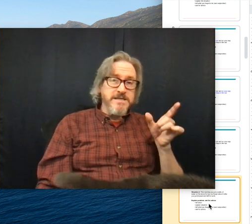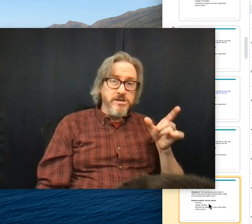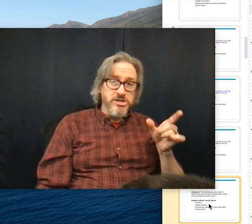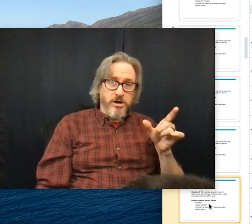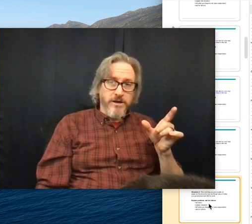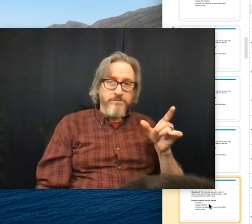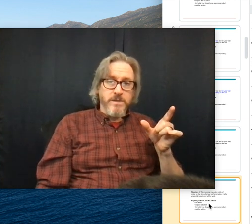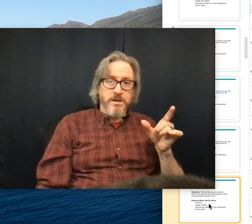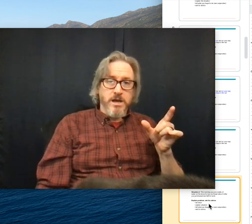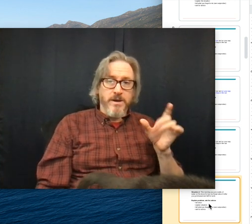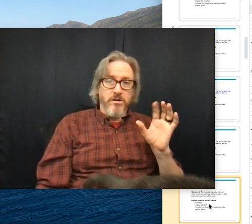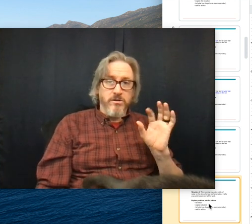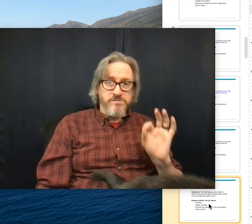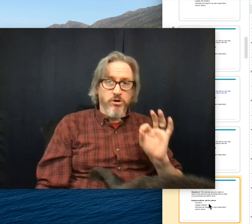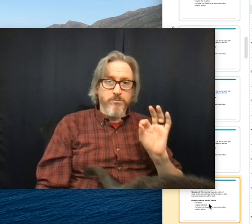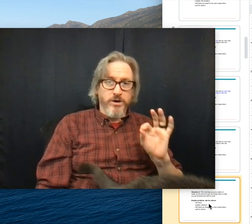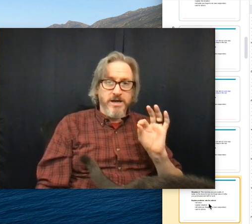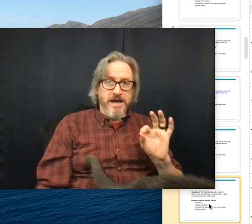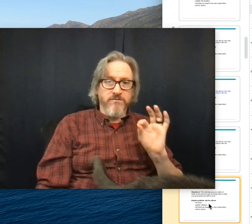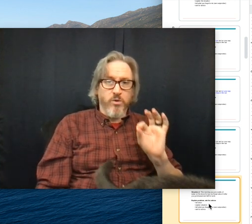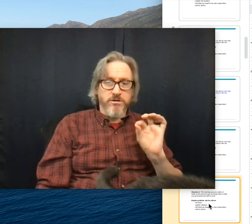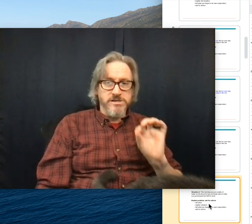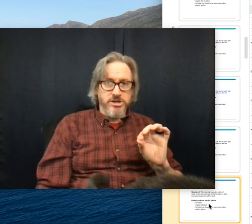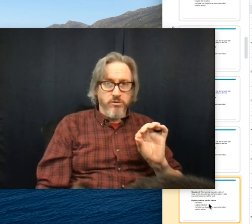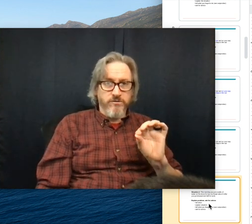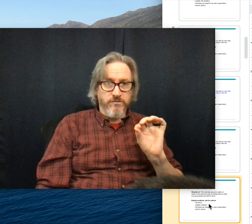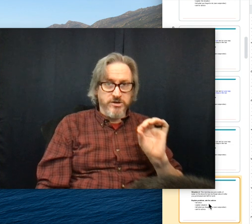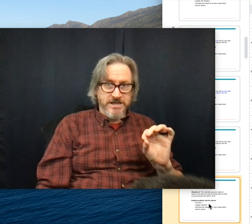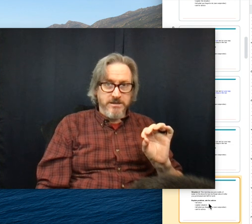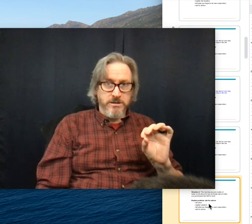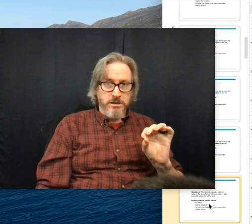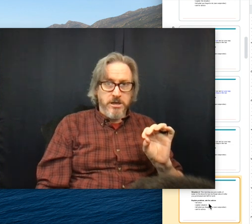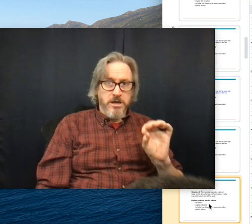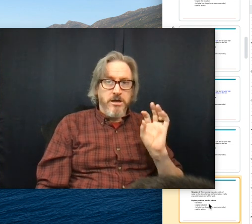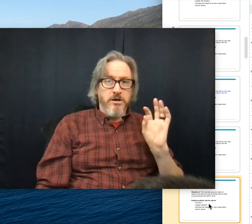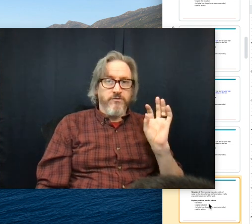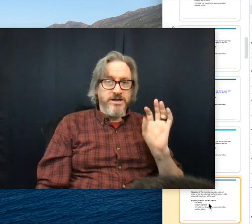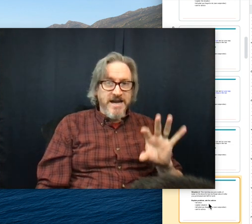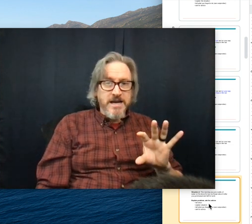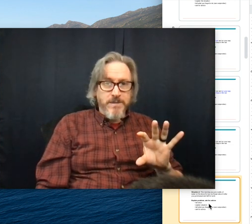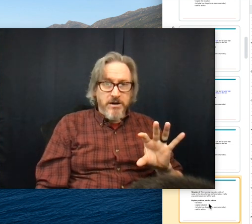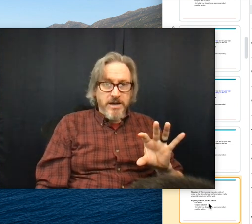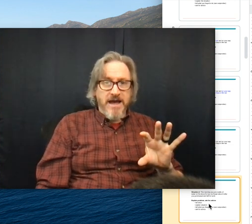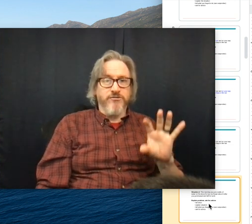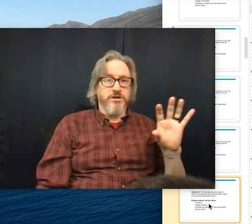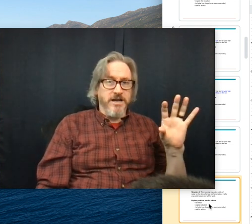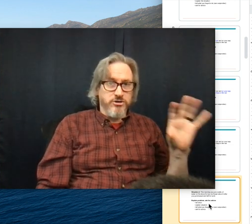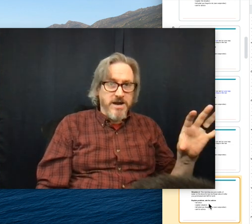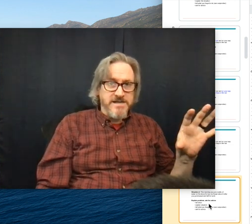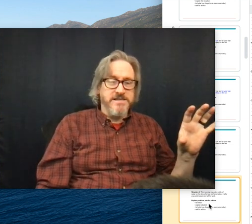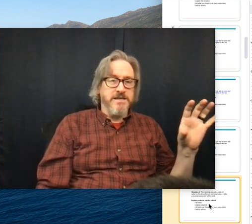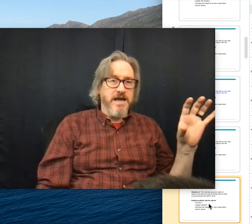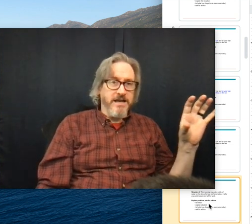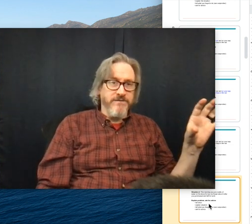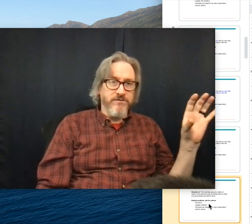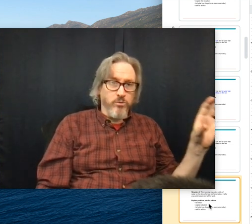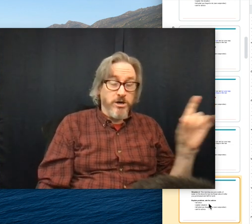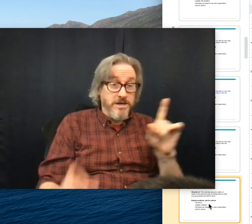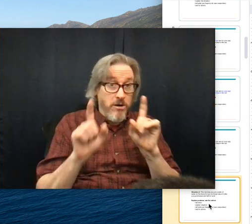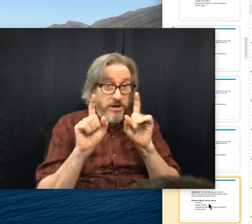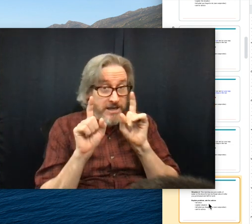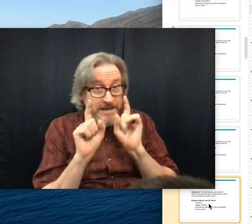He's going to tell a story about this morning putting a kettle of water on the stove for tea, forgetting about it after getting dressed and